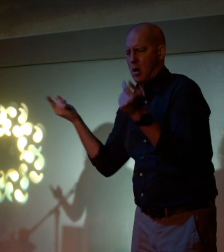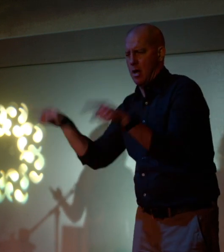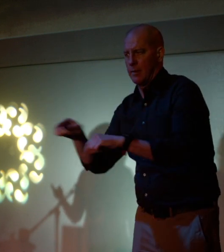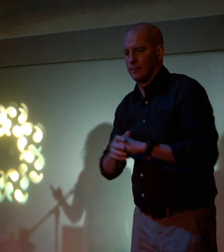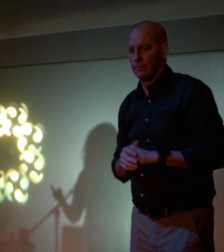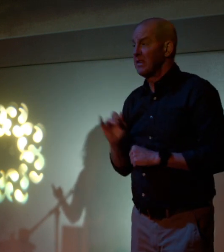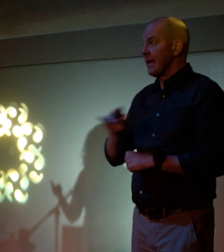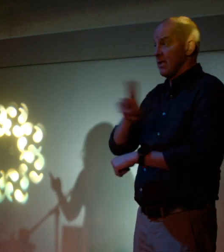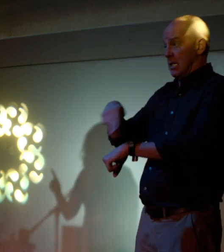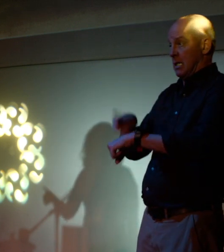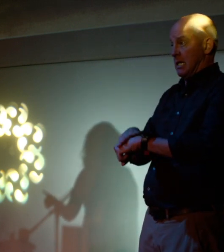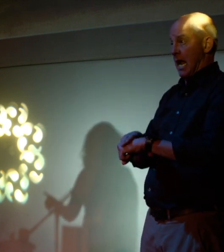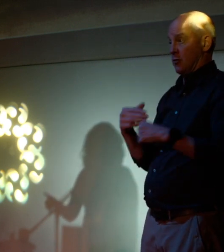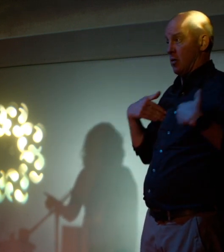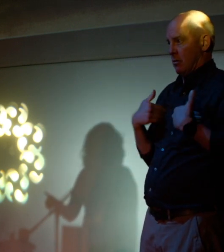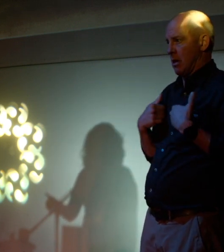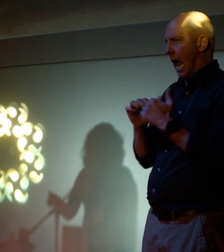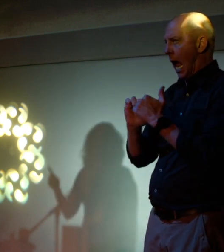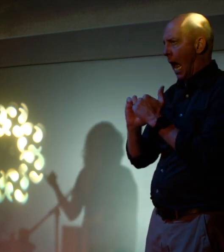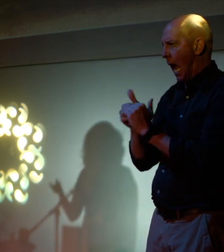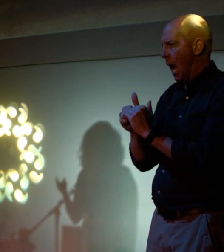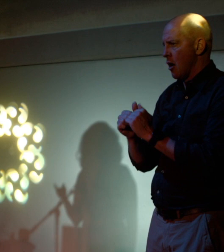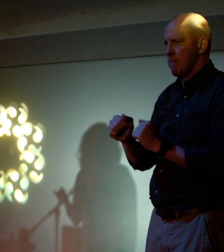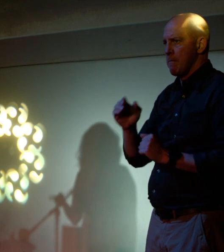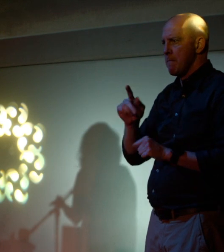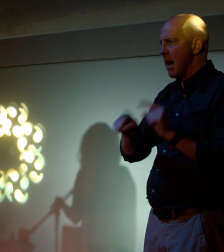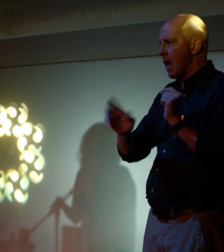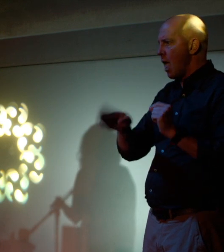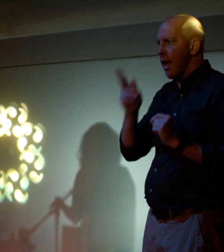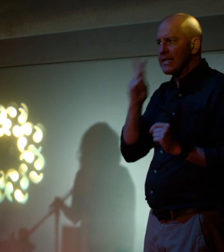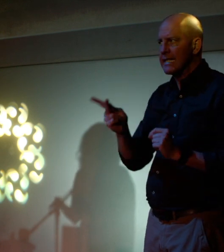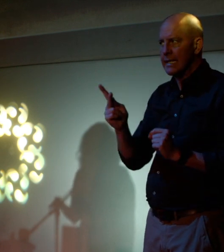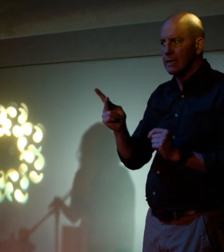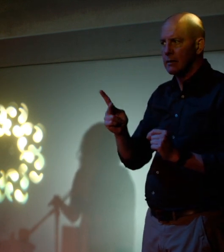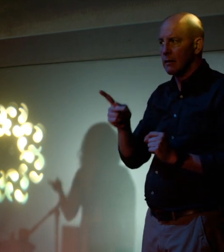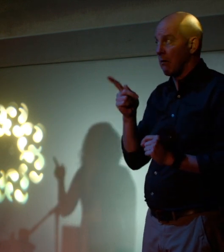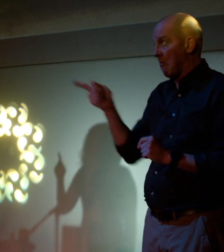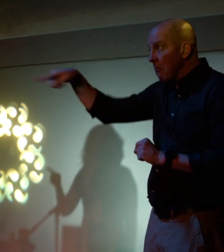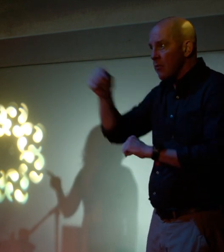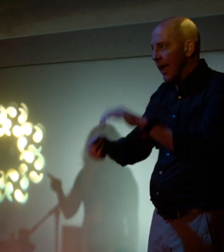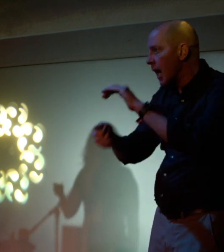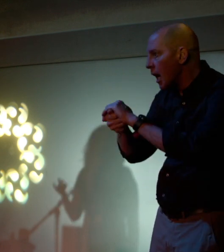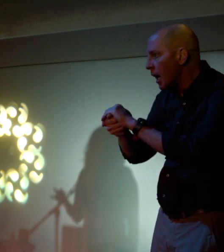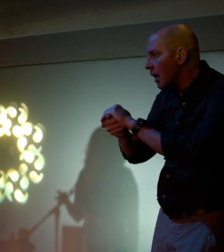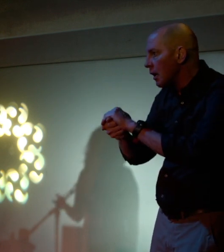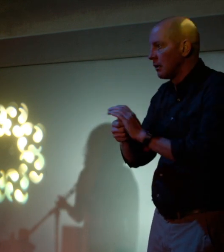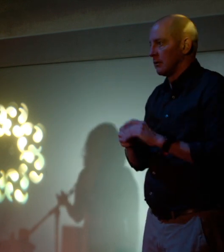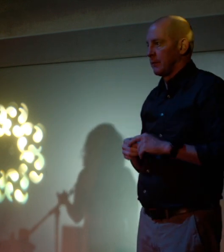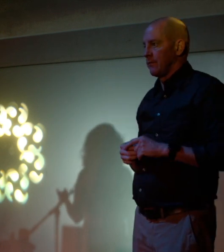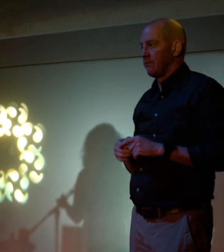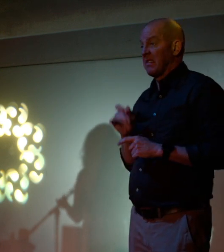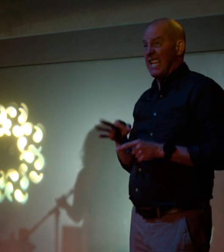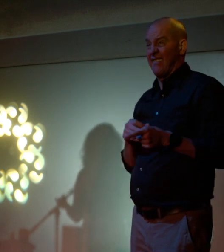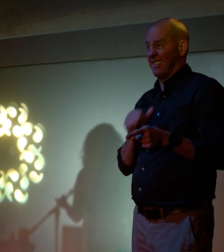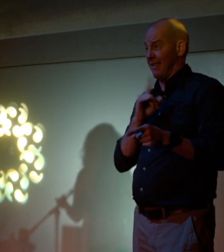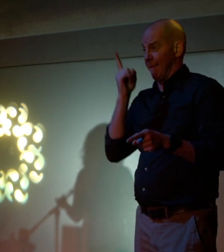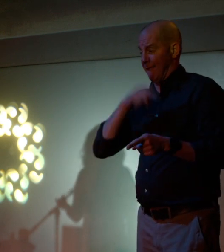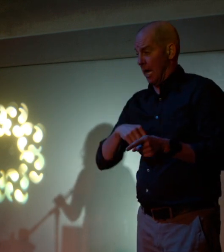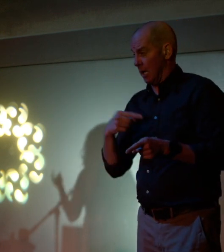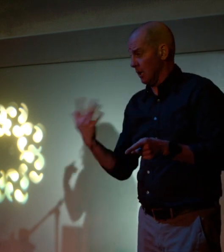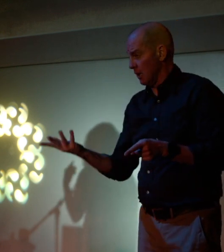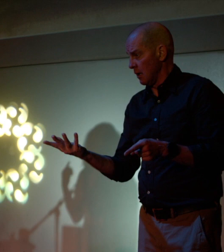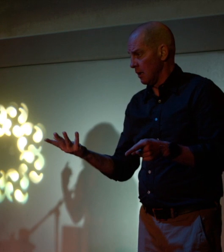it until recently? Are they invading? Have they been hiding? Or if it's not real, if it's a